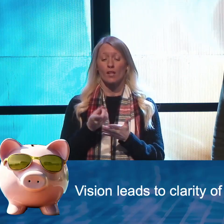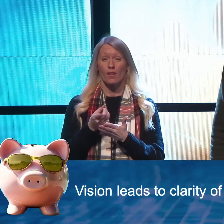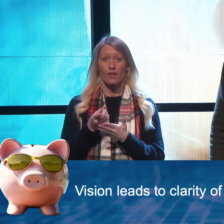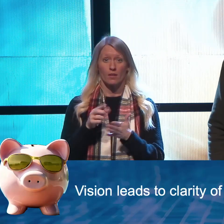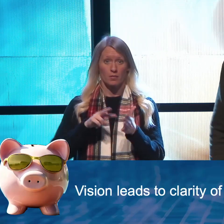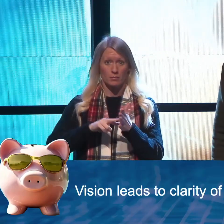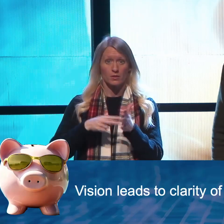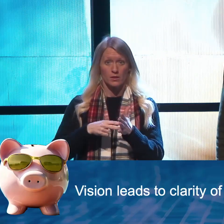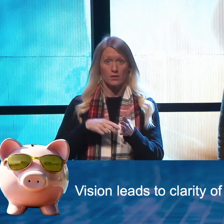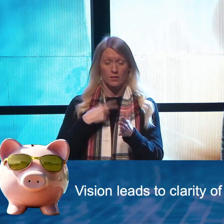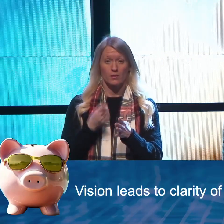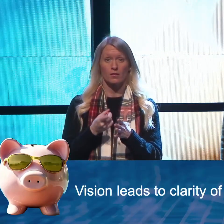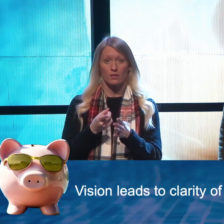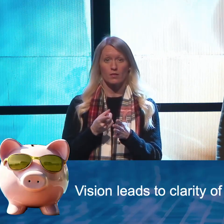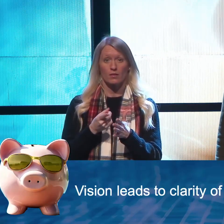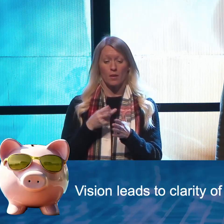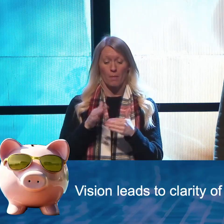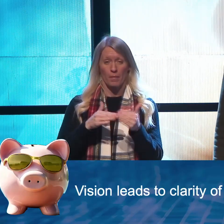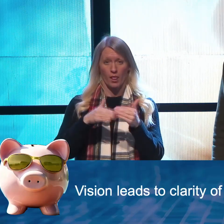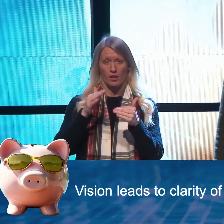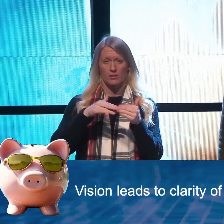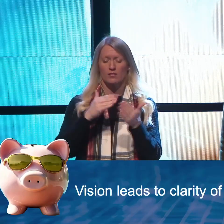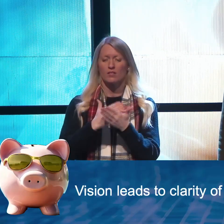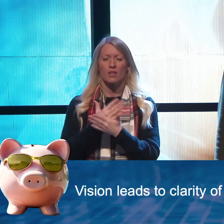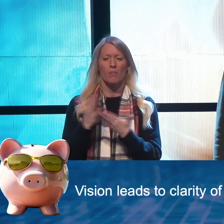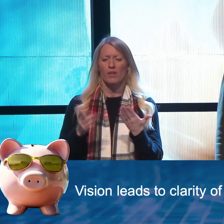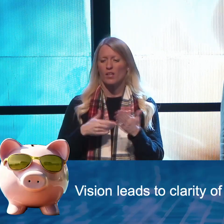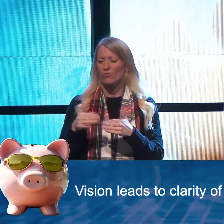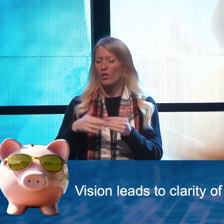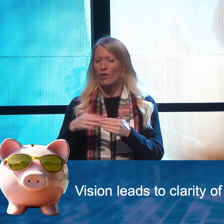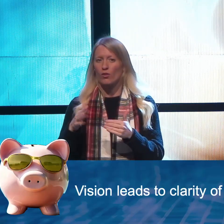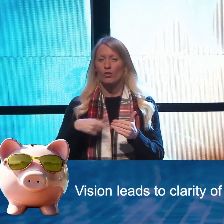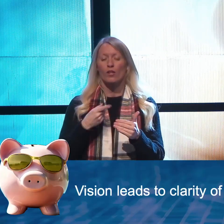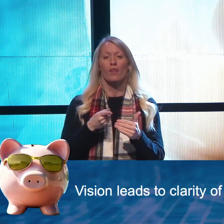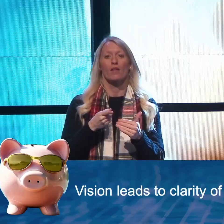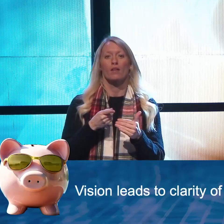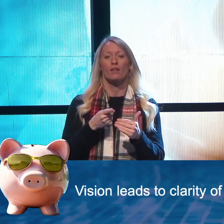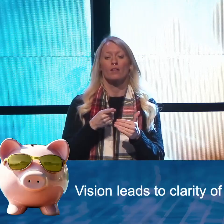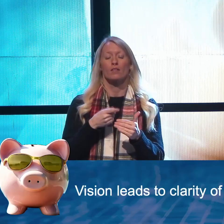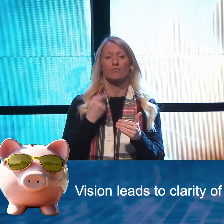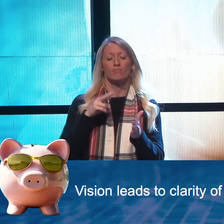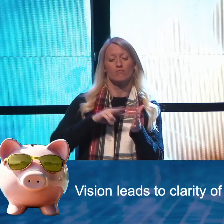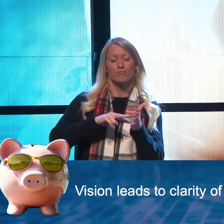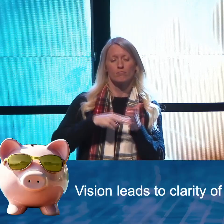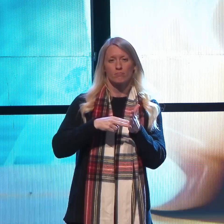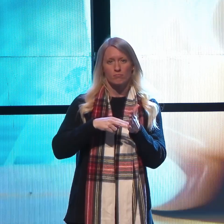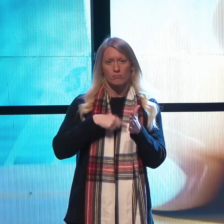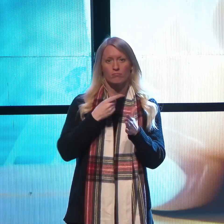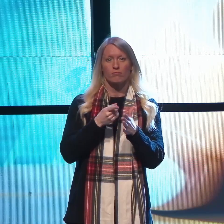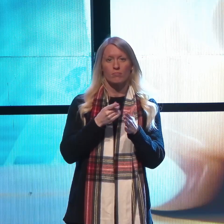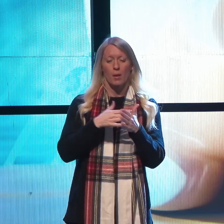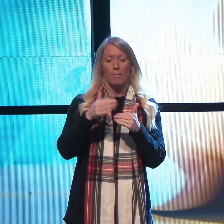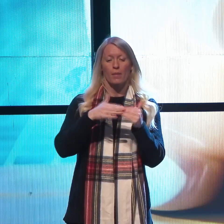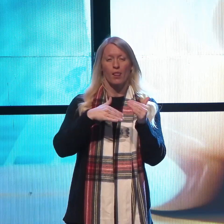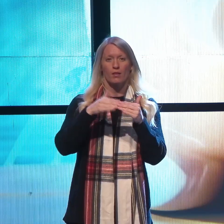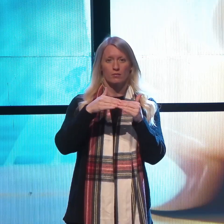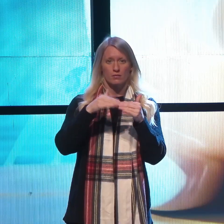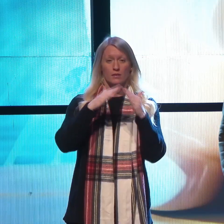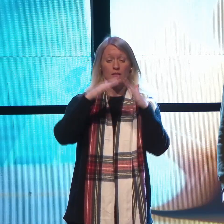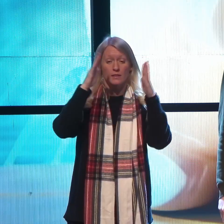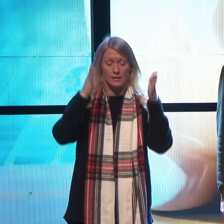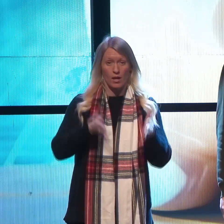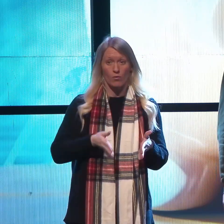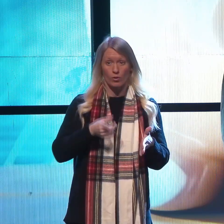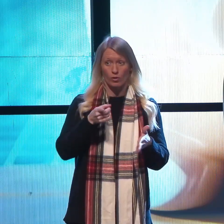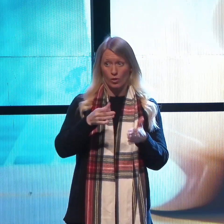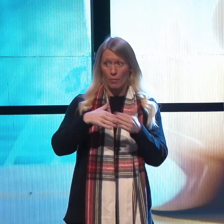just build something. The intention isn't to build something. The intention is to build a tower, right? A builder doesn't wake up one day. How many